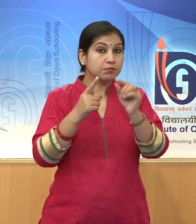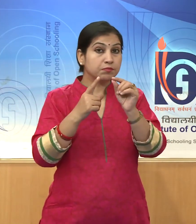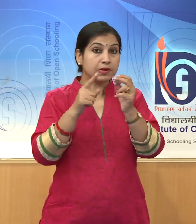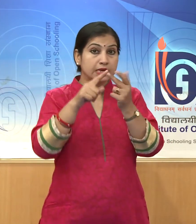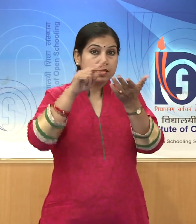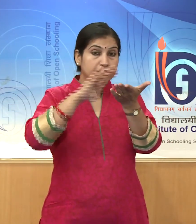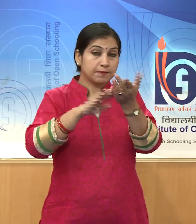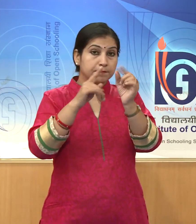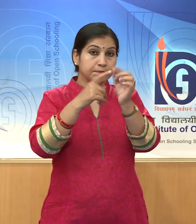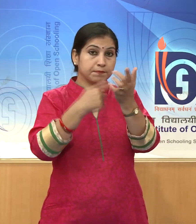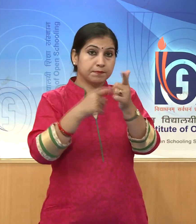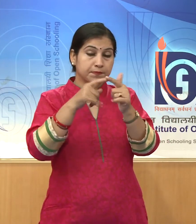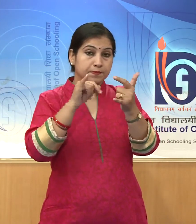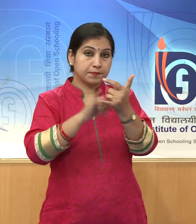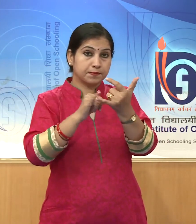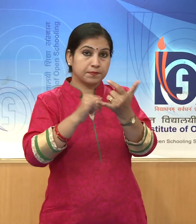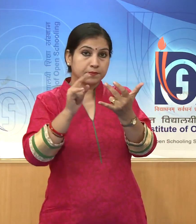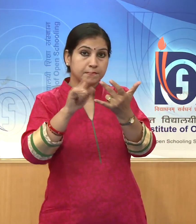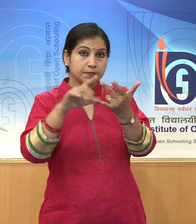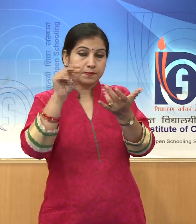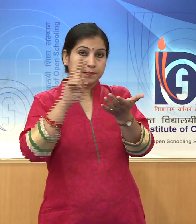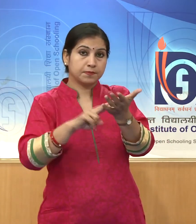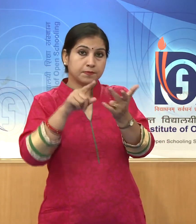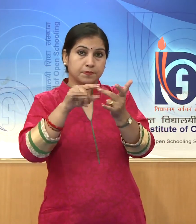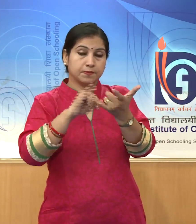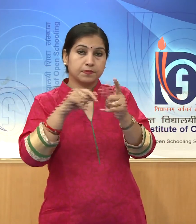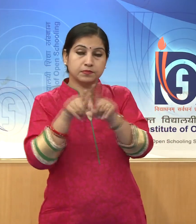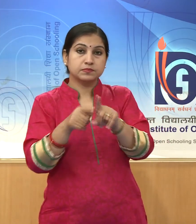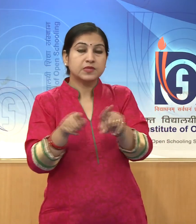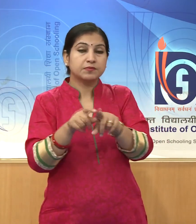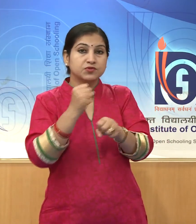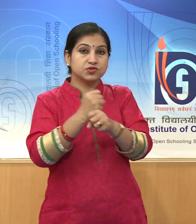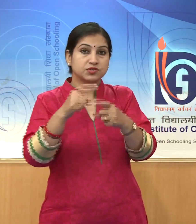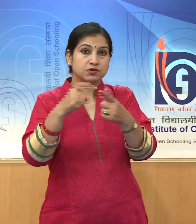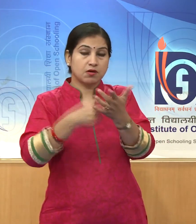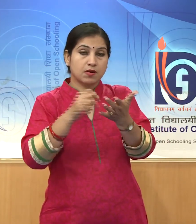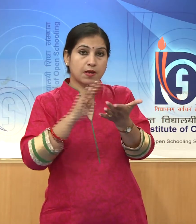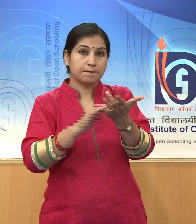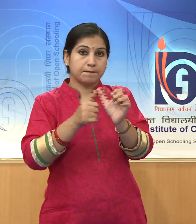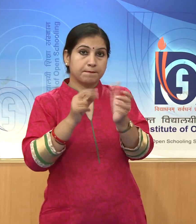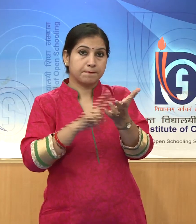post-impressionist and German expressionist painters.